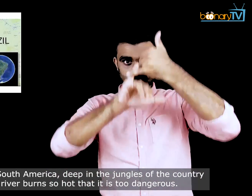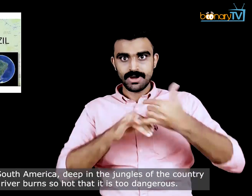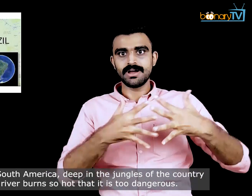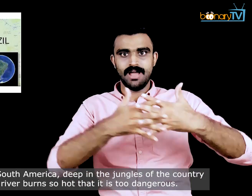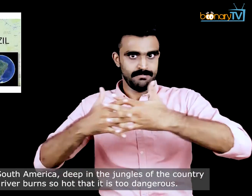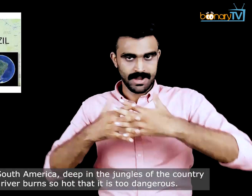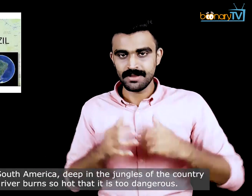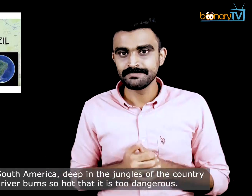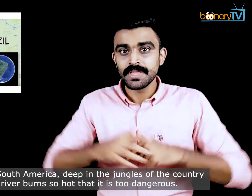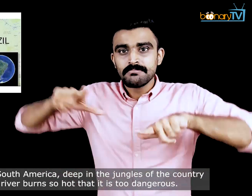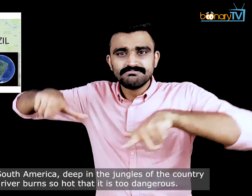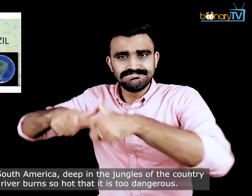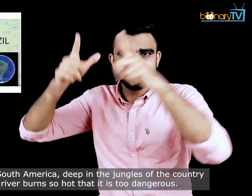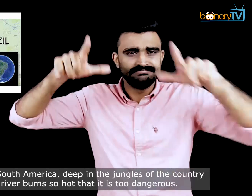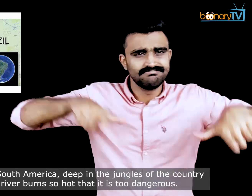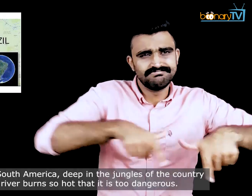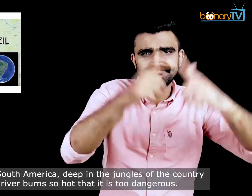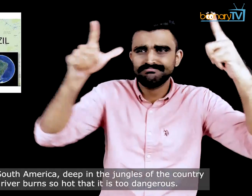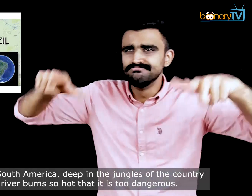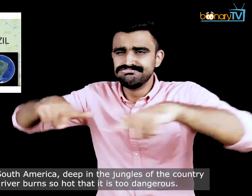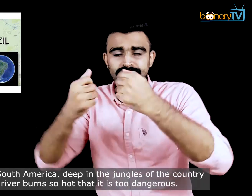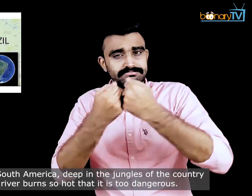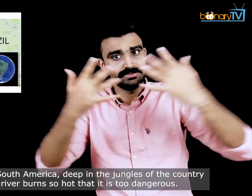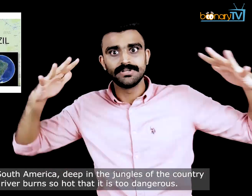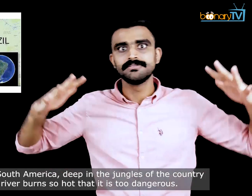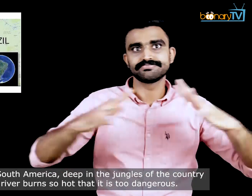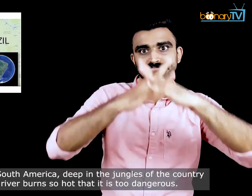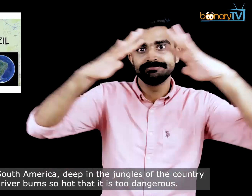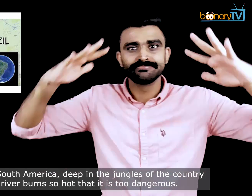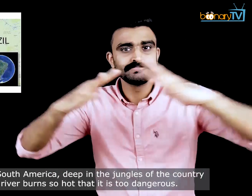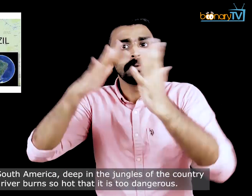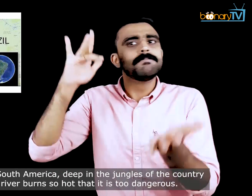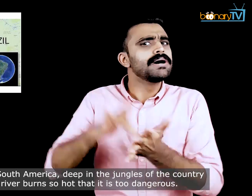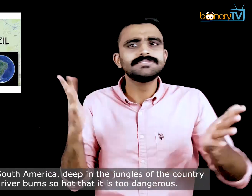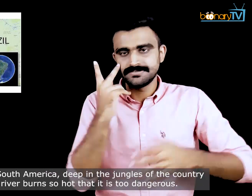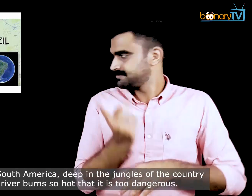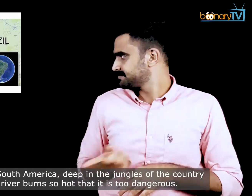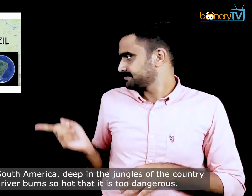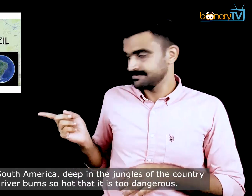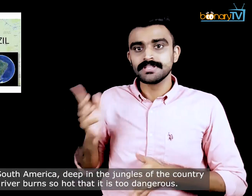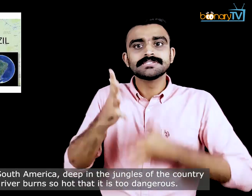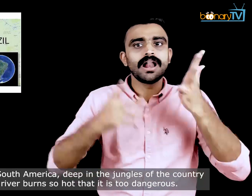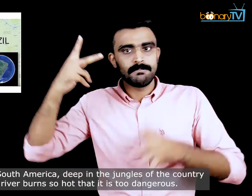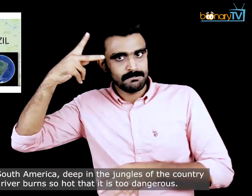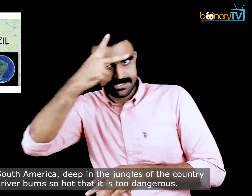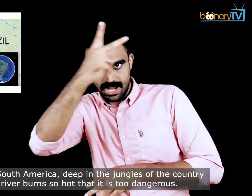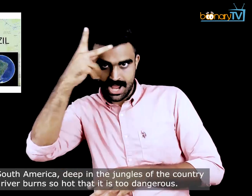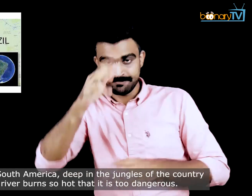in the jungles of the country Peru. This river burns